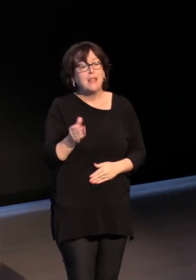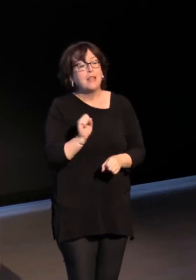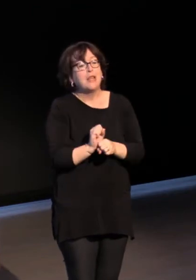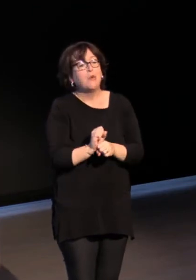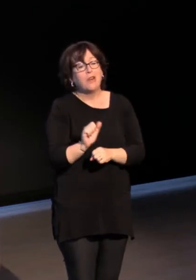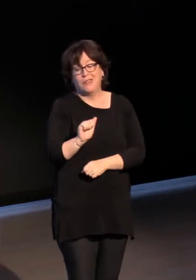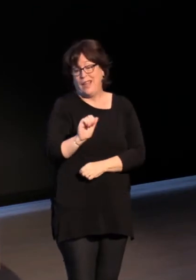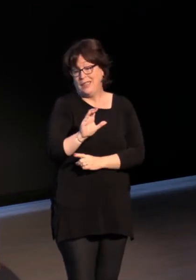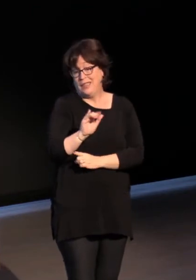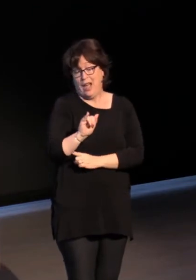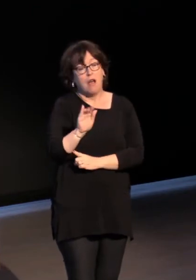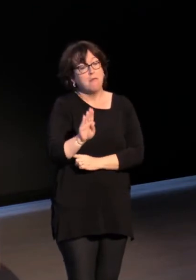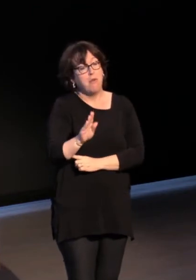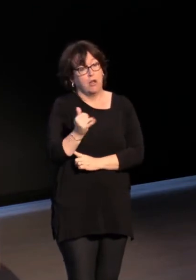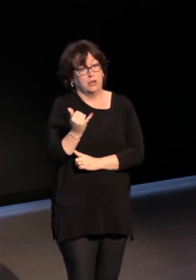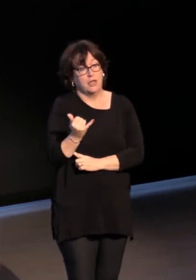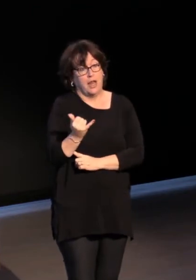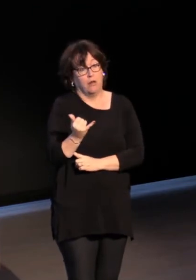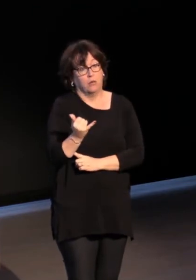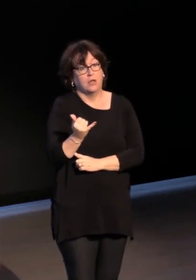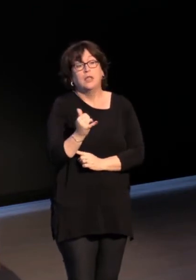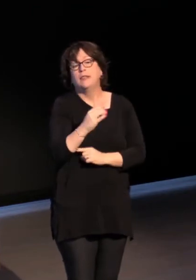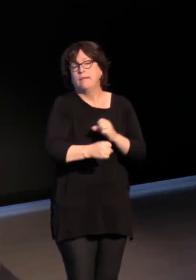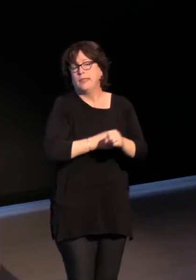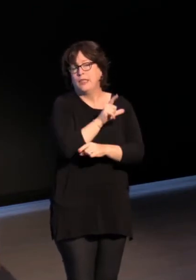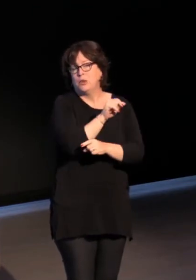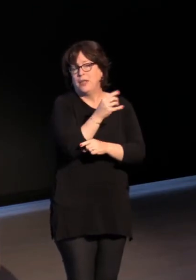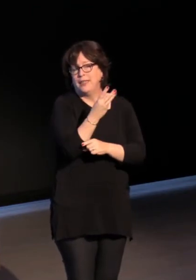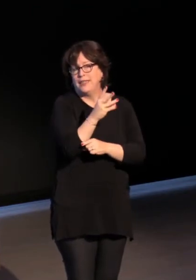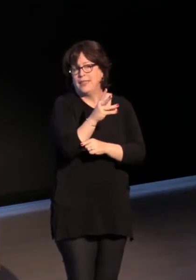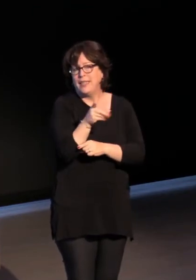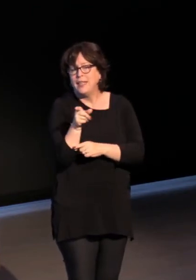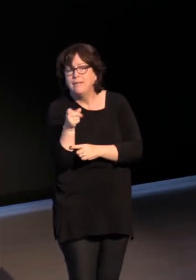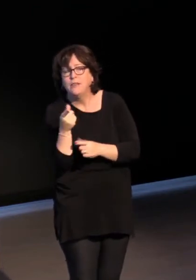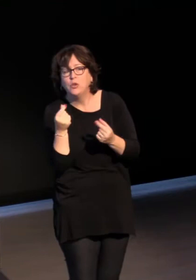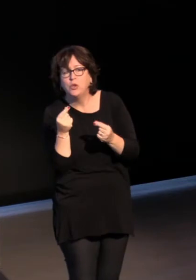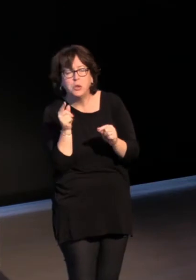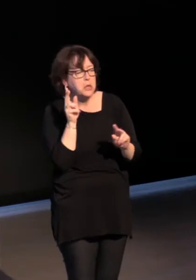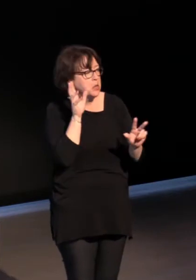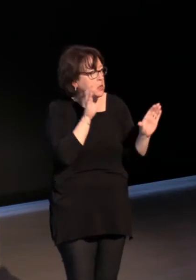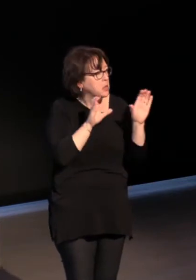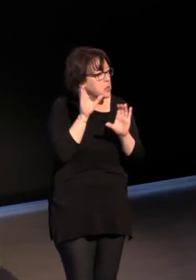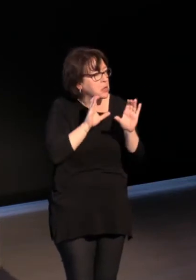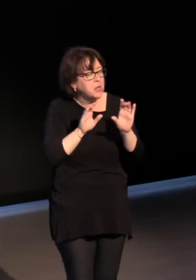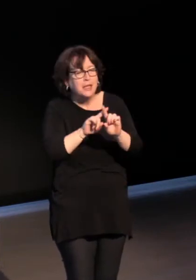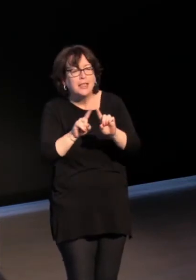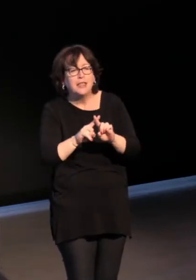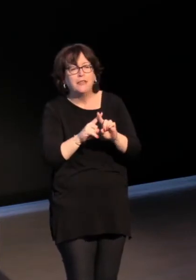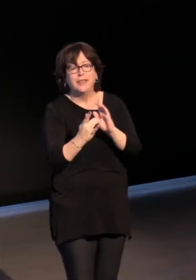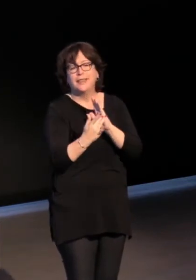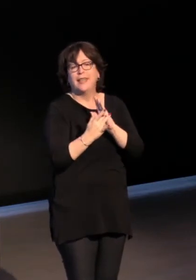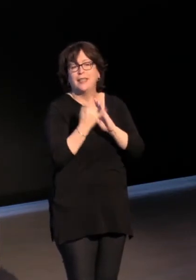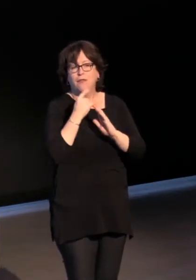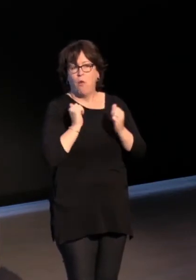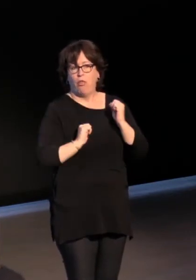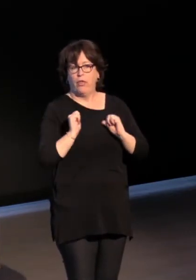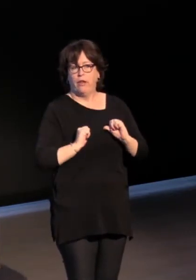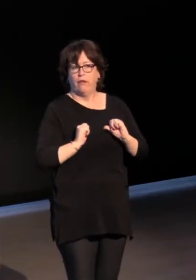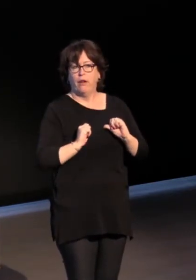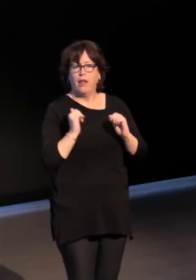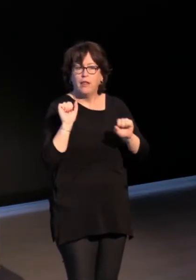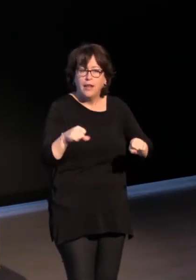ACI in Boston in 2016, Hyppolite explored theater and artistic techniques that can act